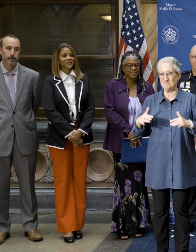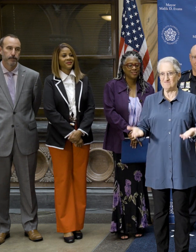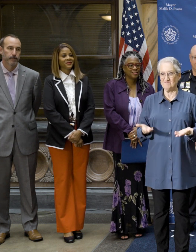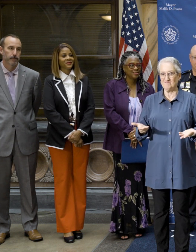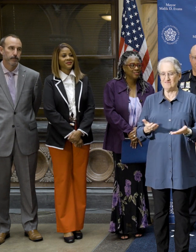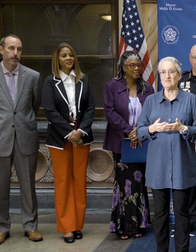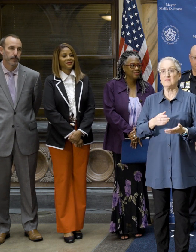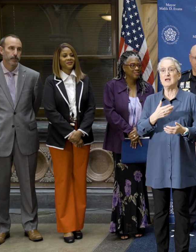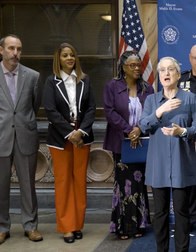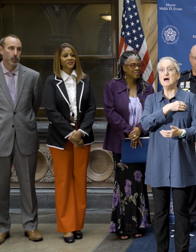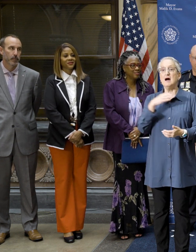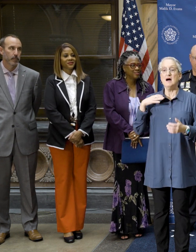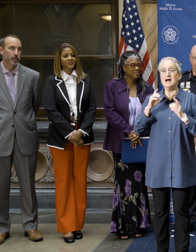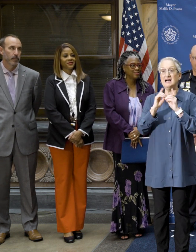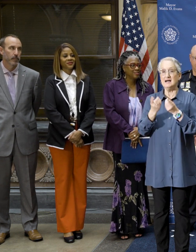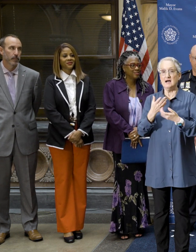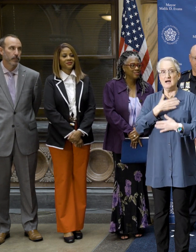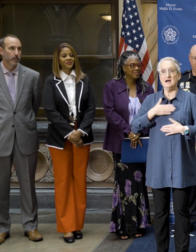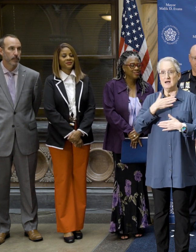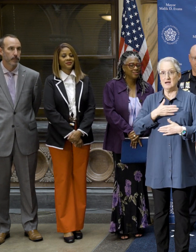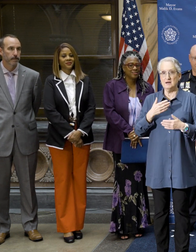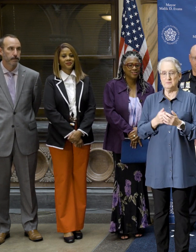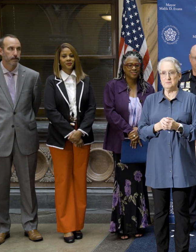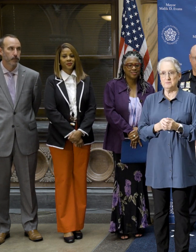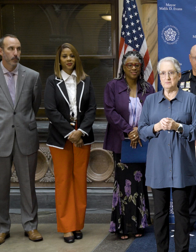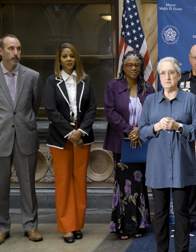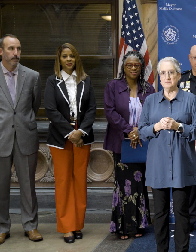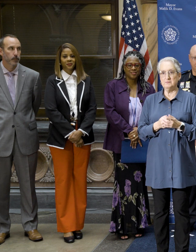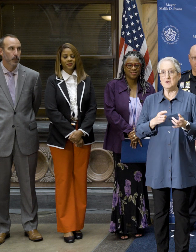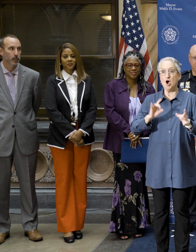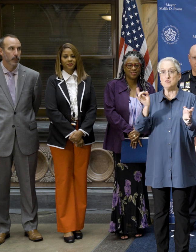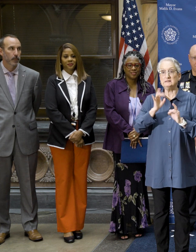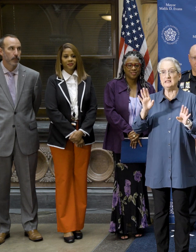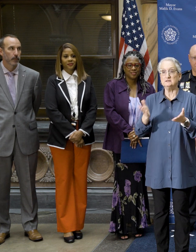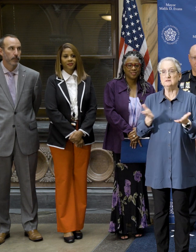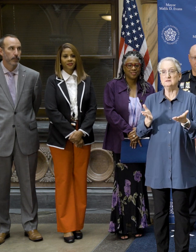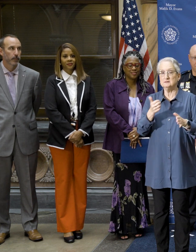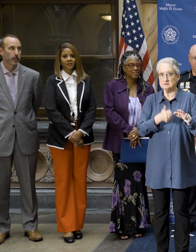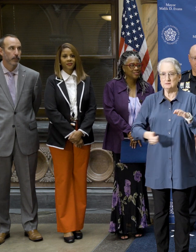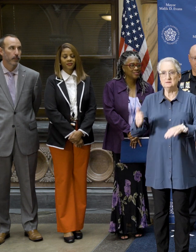Services, Aaliyah Hinton Williams, our crisis service areas and PIC.